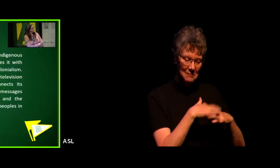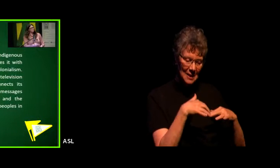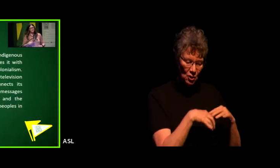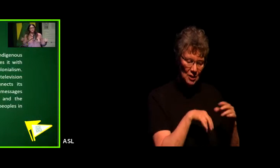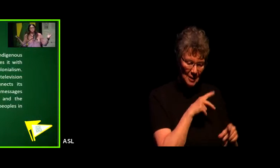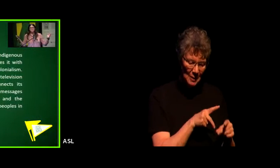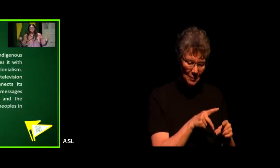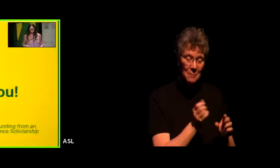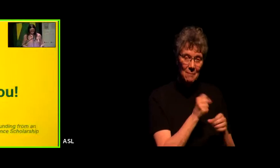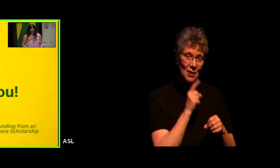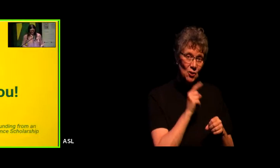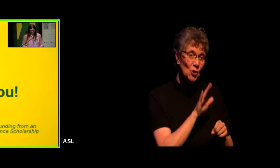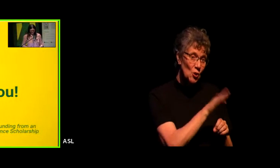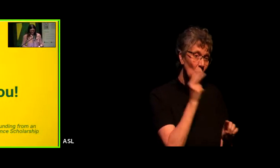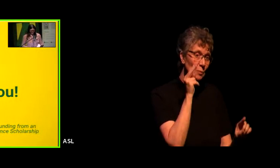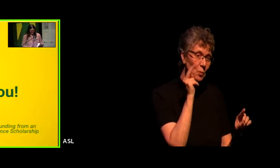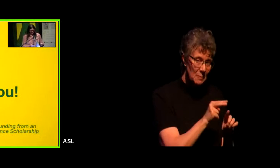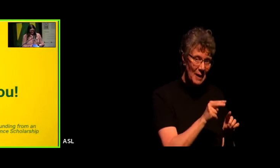Thank you.